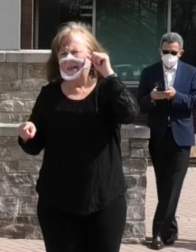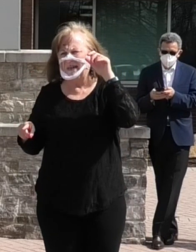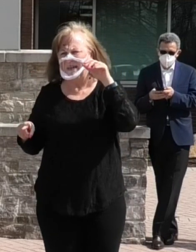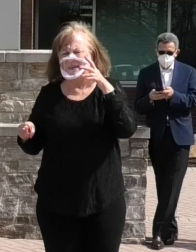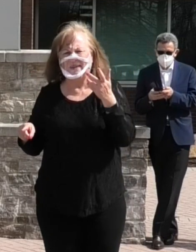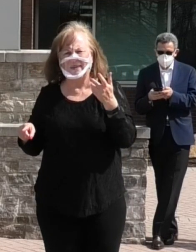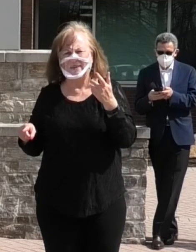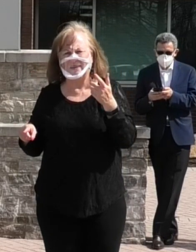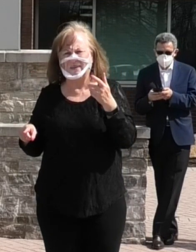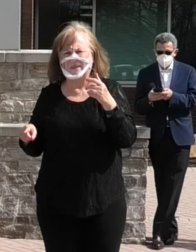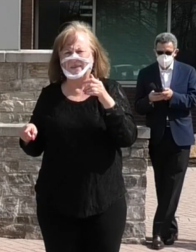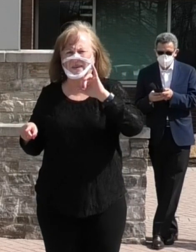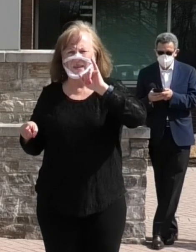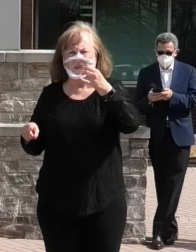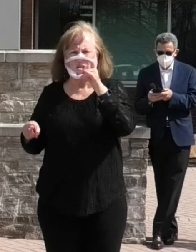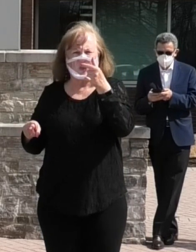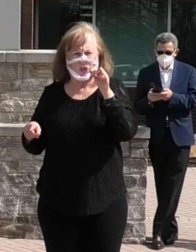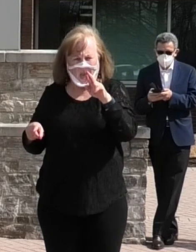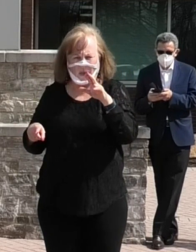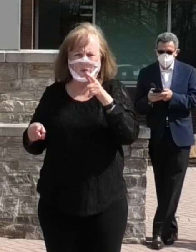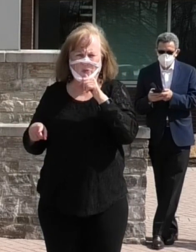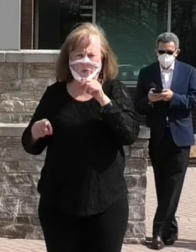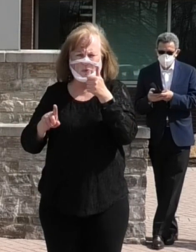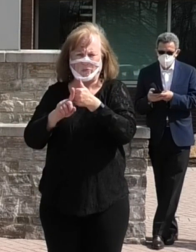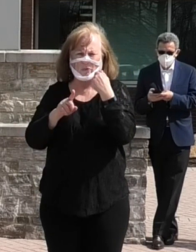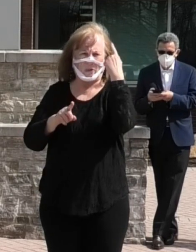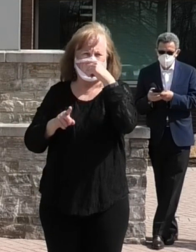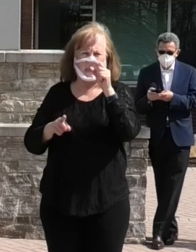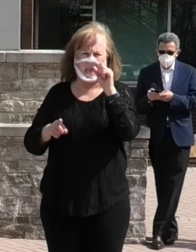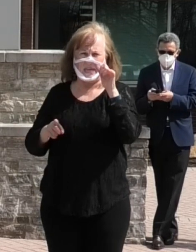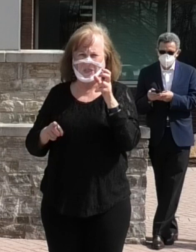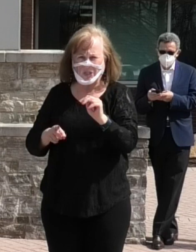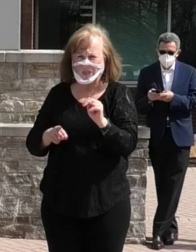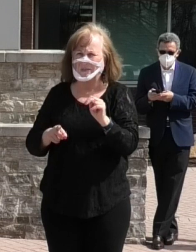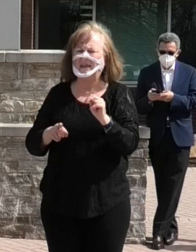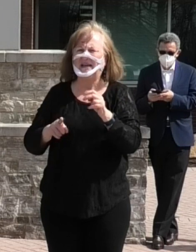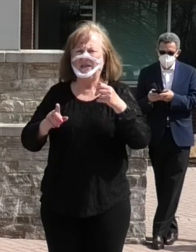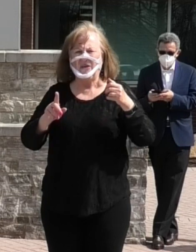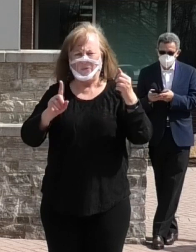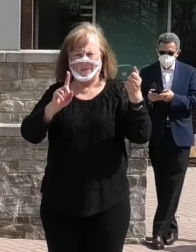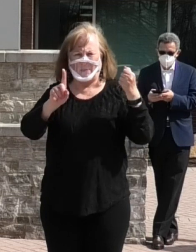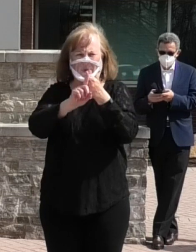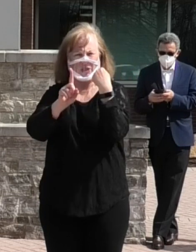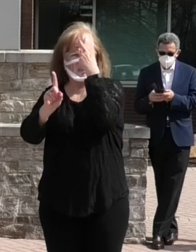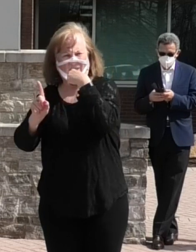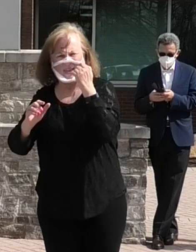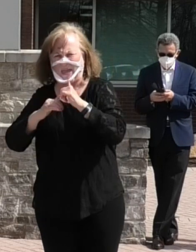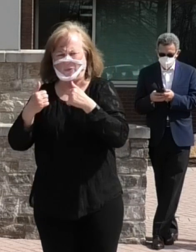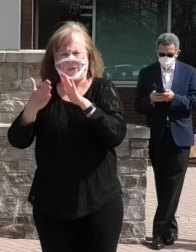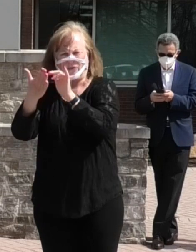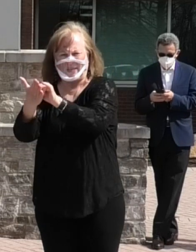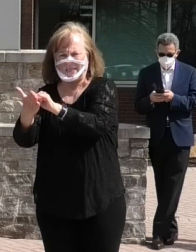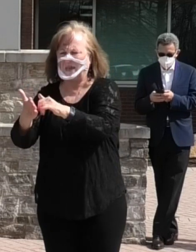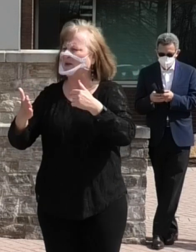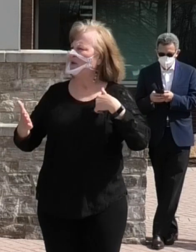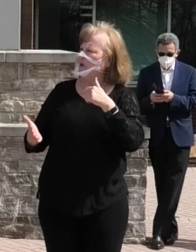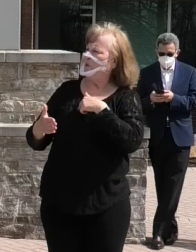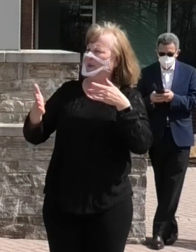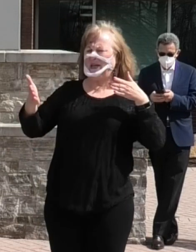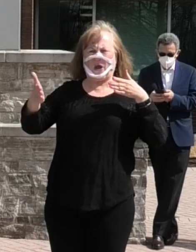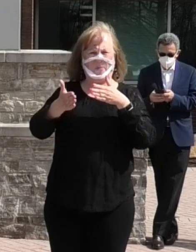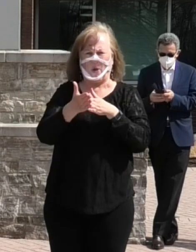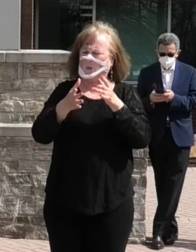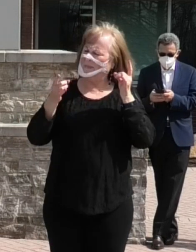about a jogger of Asian descent being accosted and punched in the face. How do we address this? We